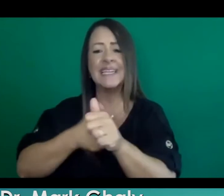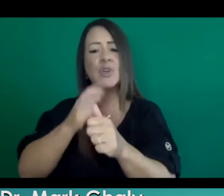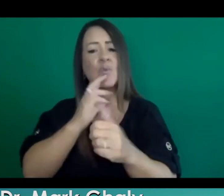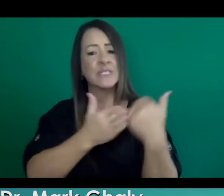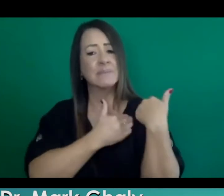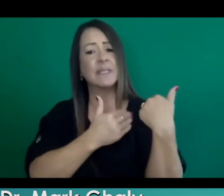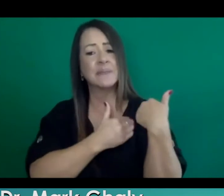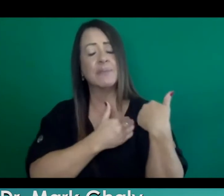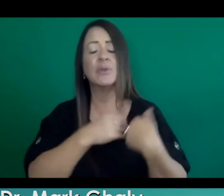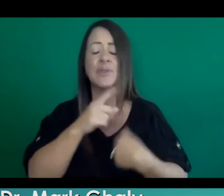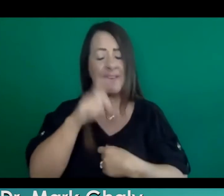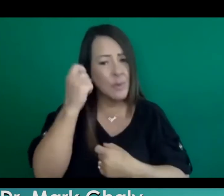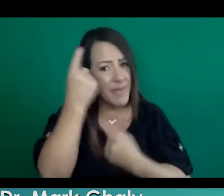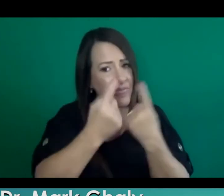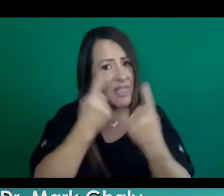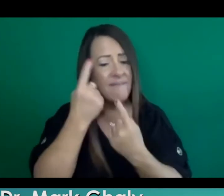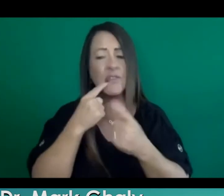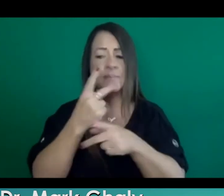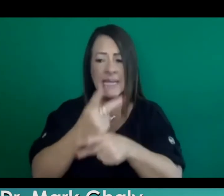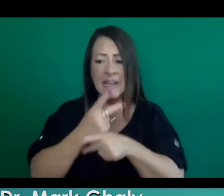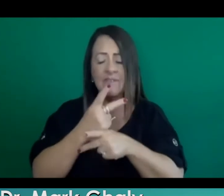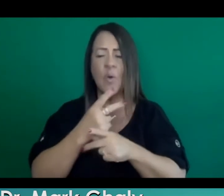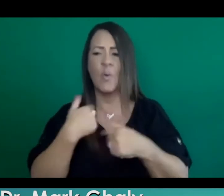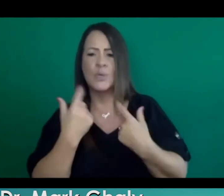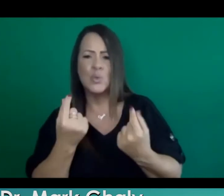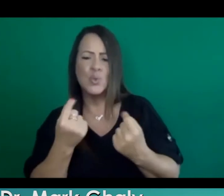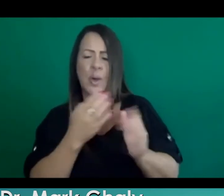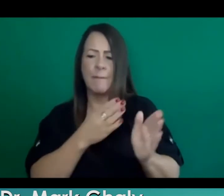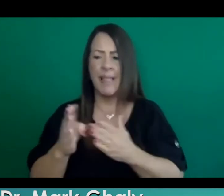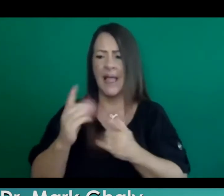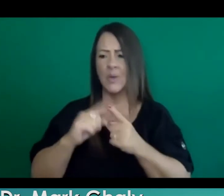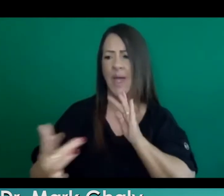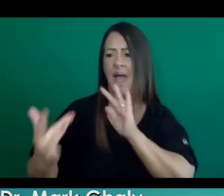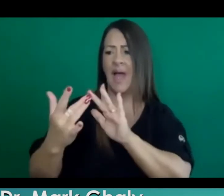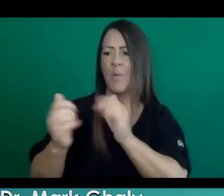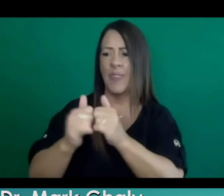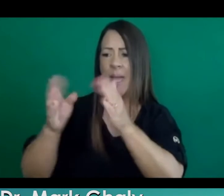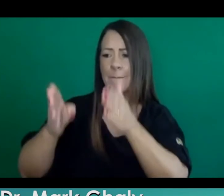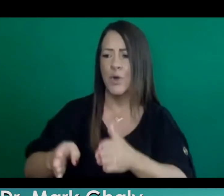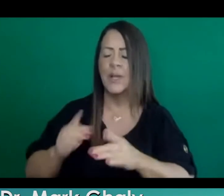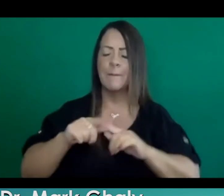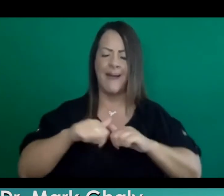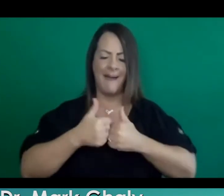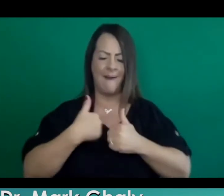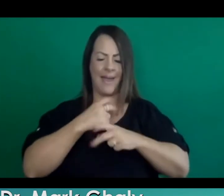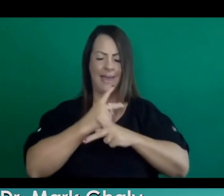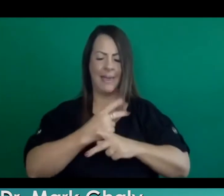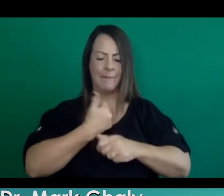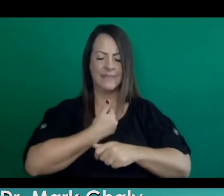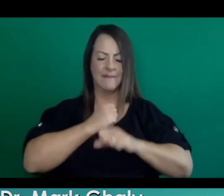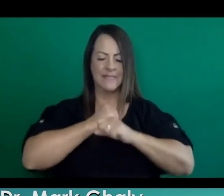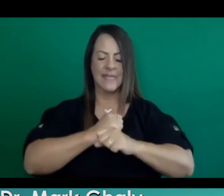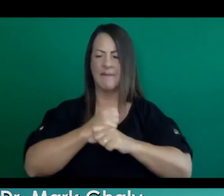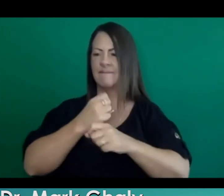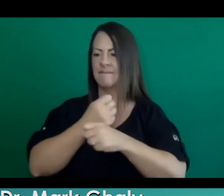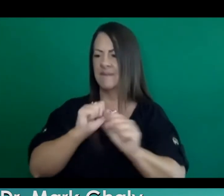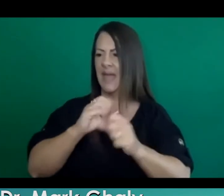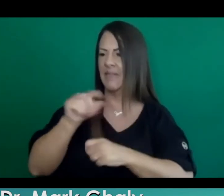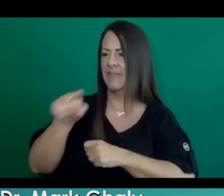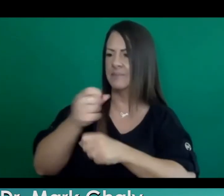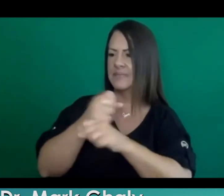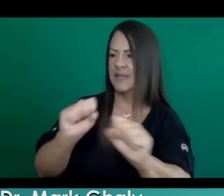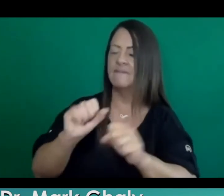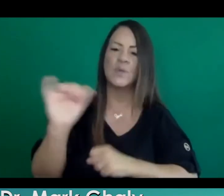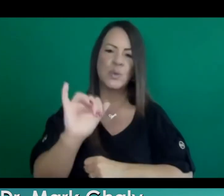thoughtful about how you interact with those you haven't seen in some time, either in a planned or unplanned way. That Labor Day is